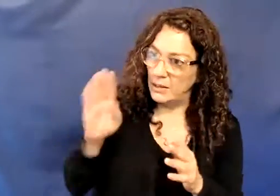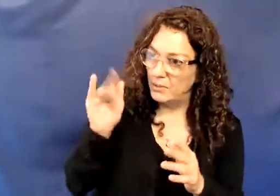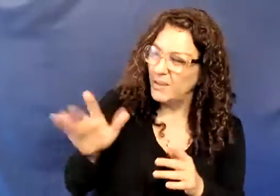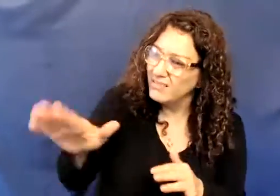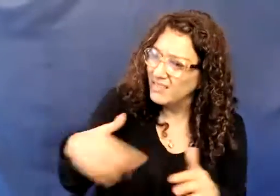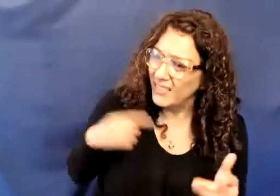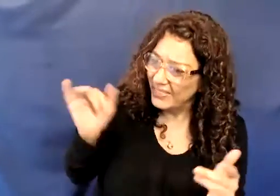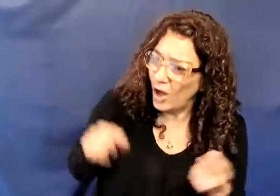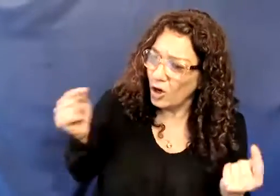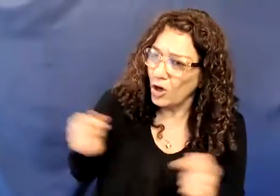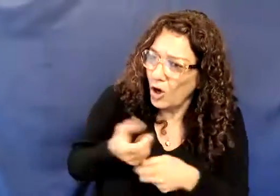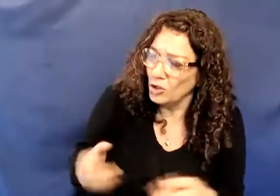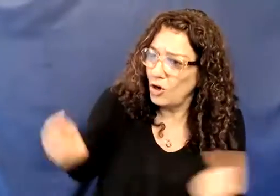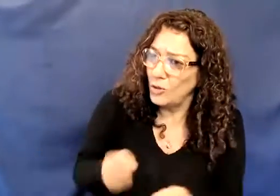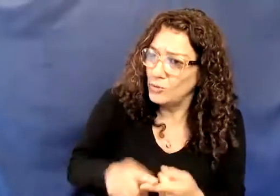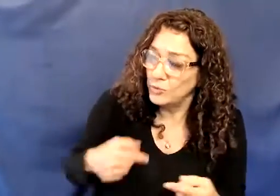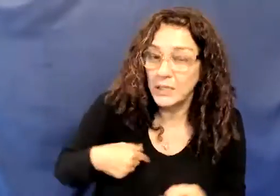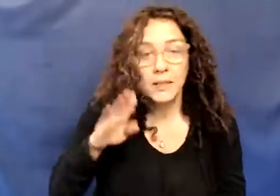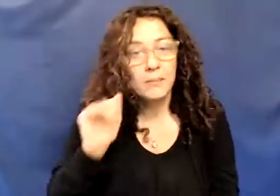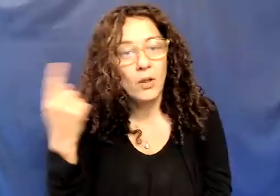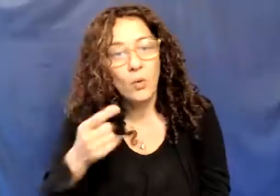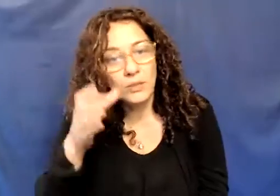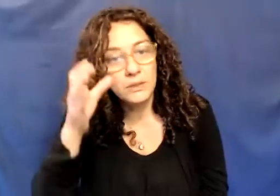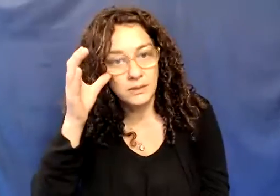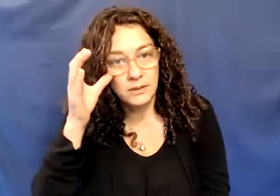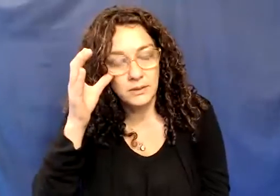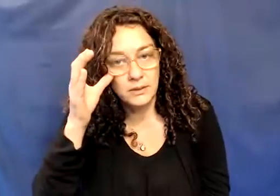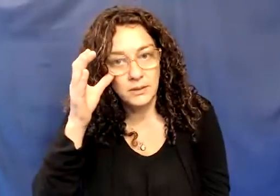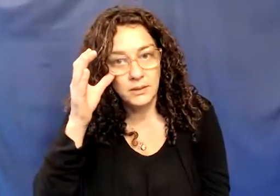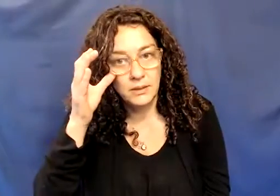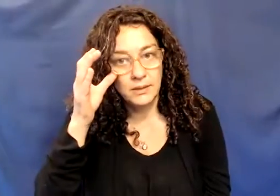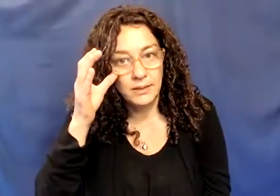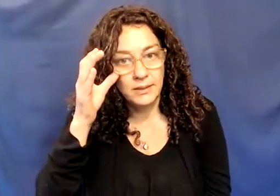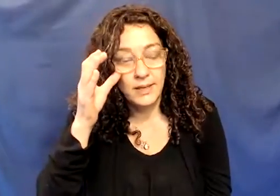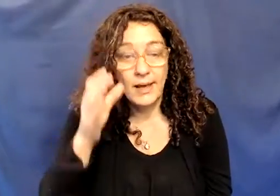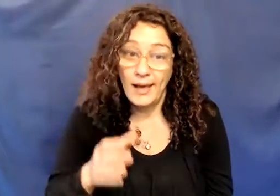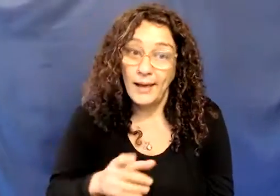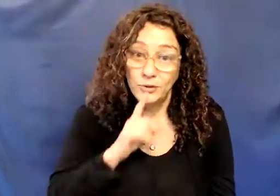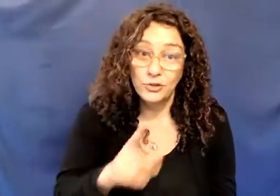You know, I was and I don't know if I'm probably going to hear about it for bringing this up, but